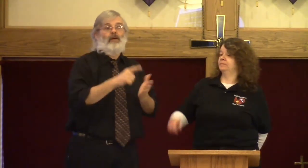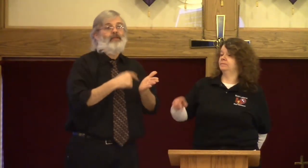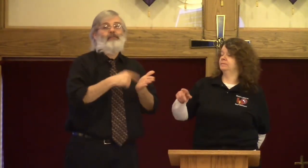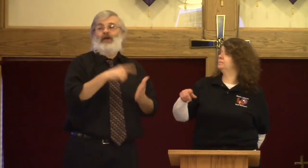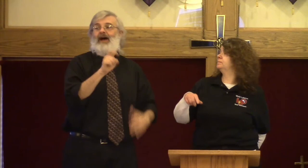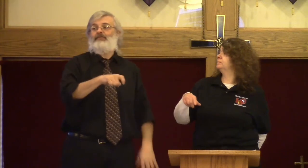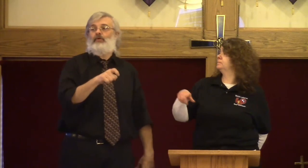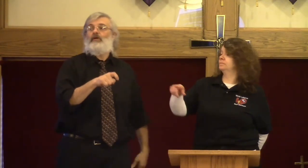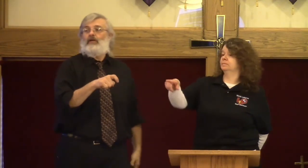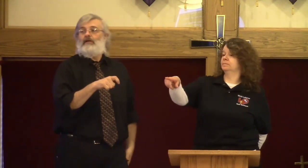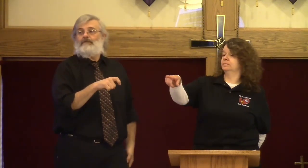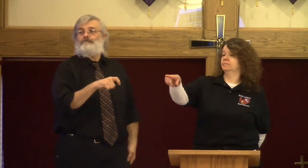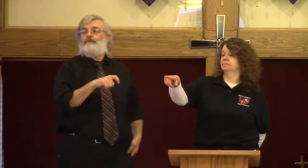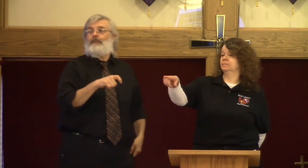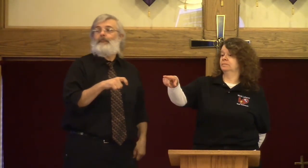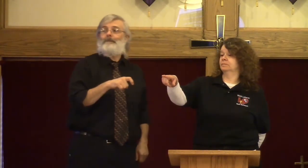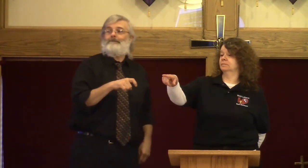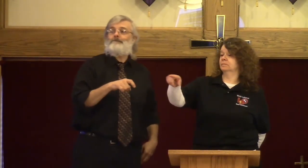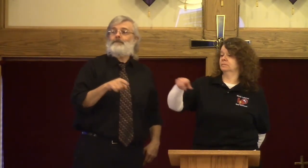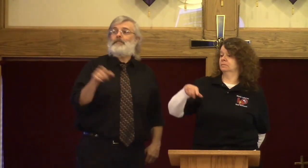sometimes you have to. Well, and